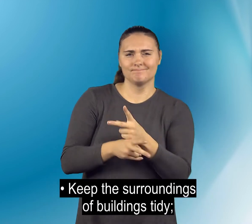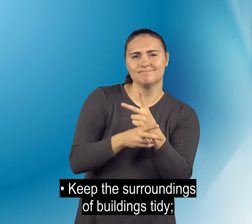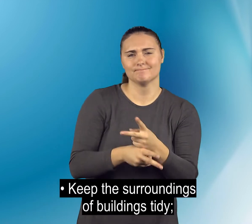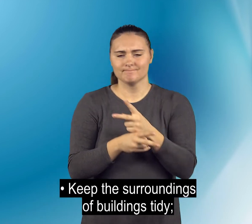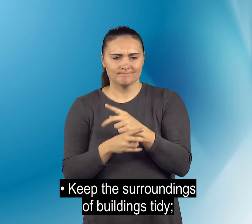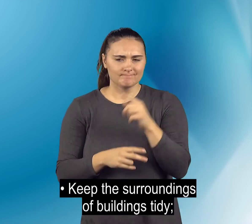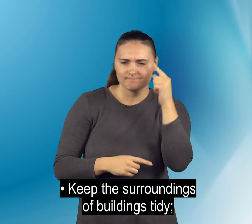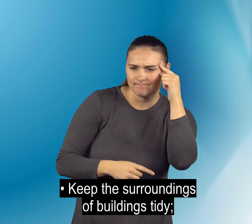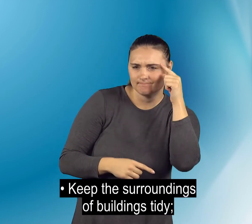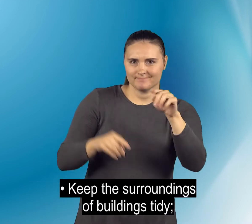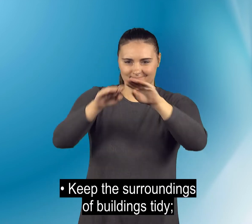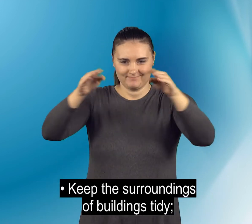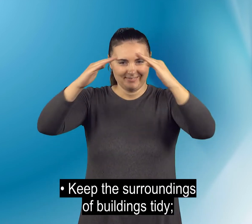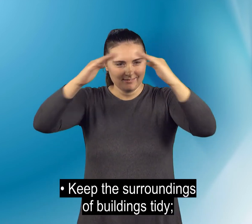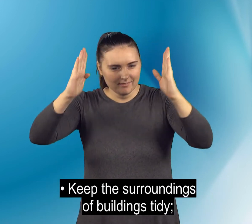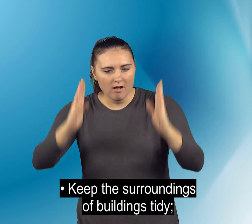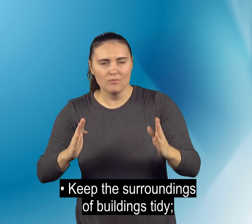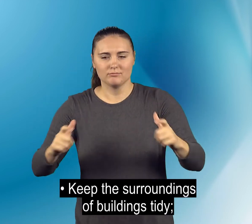Keep the surroundings of buildings tidy.